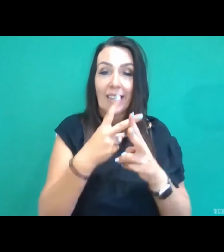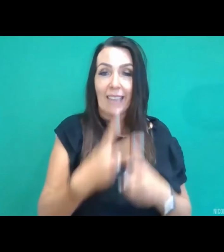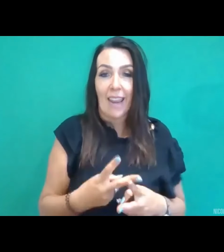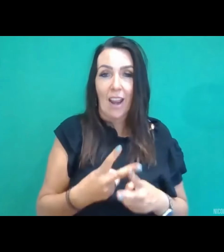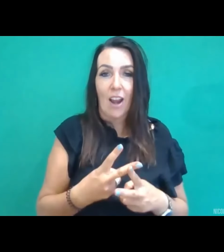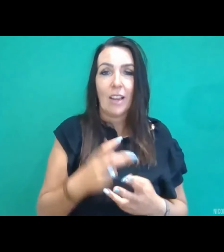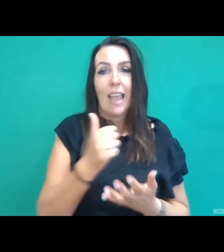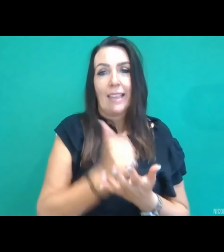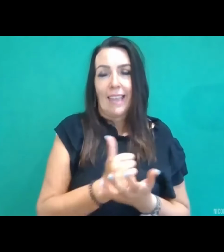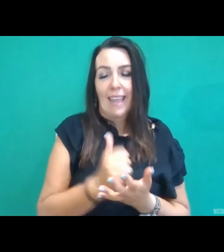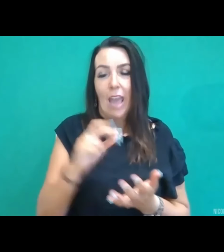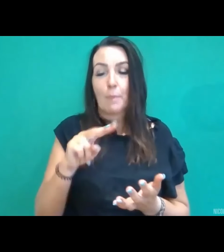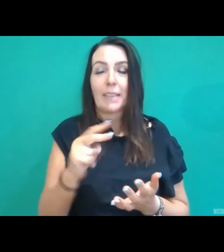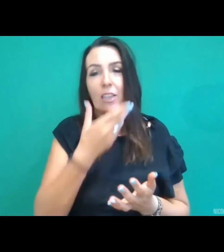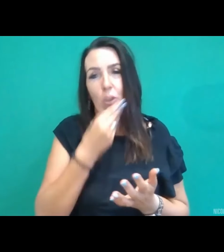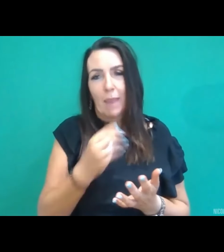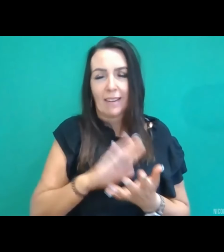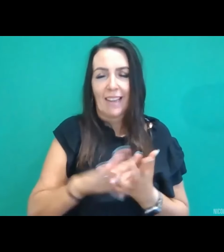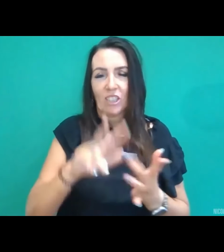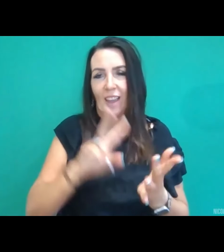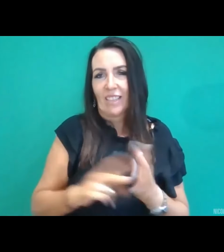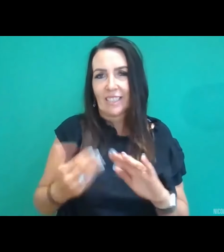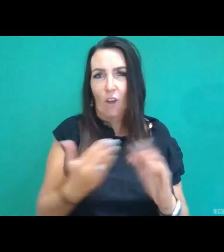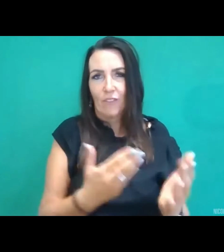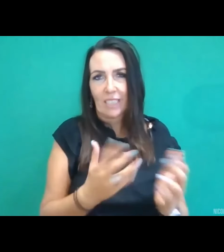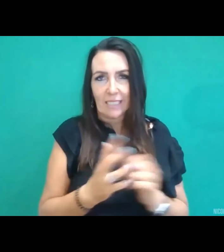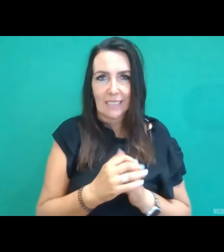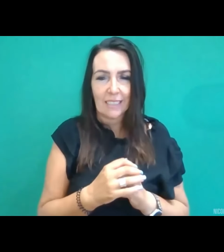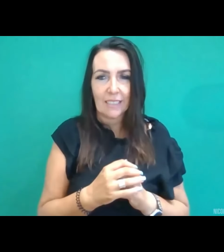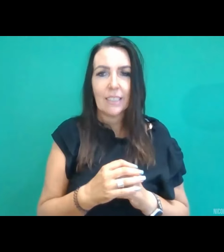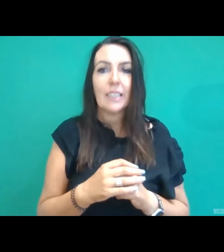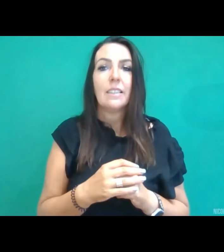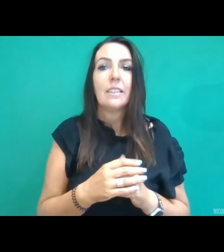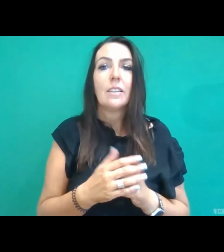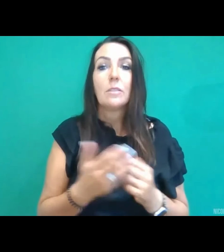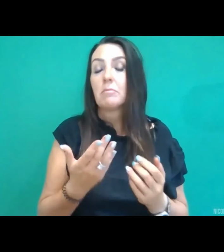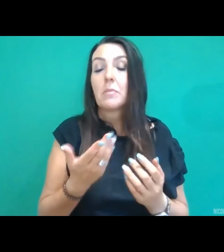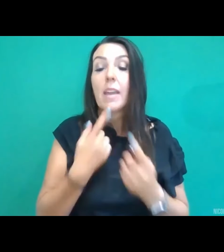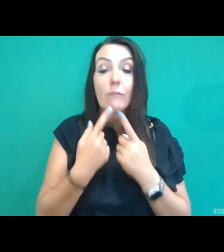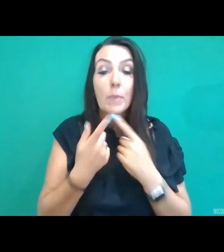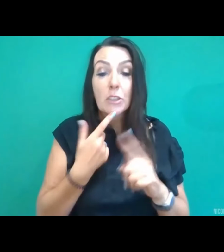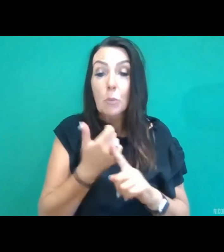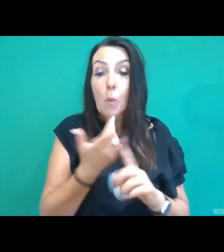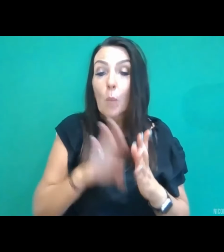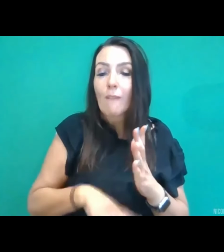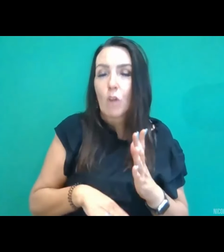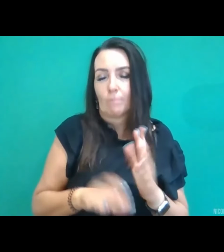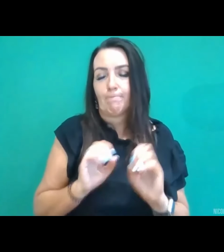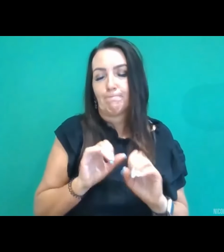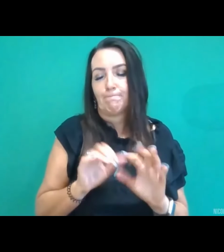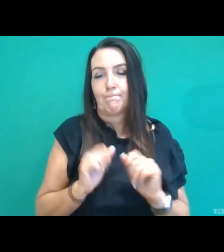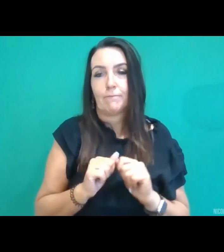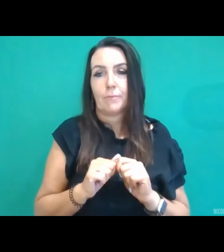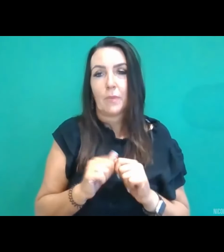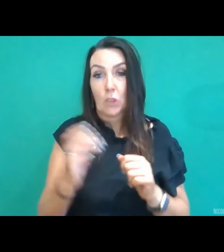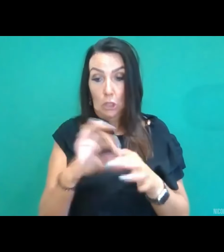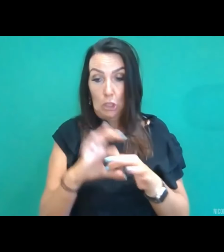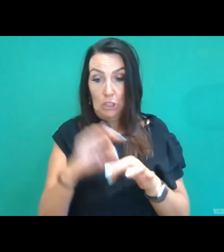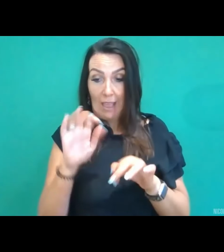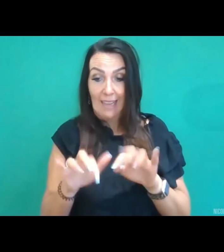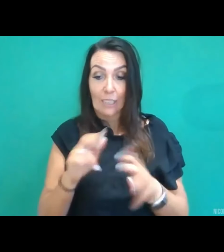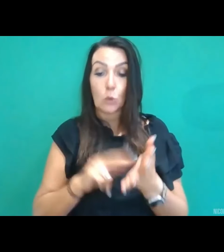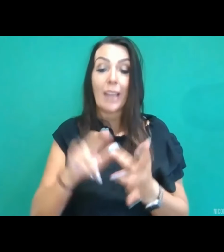service. And I'm going to be just talking about where you can get some further information and support. So I already believe there is a link to the NHS Inform